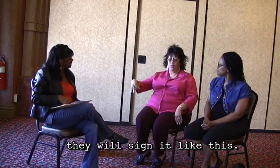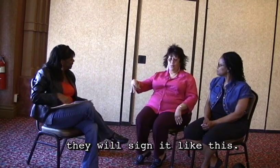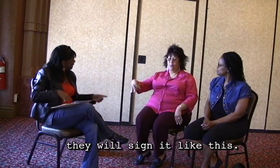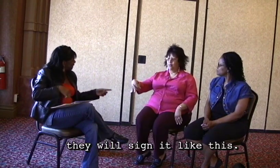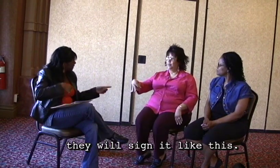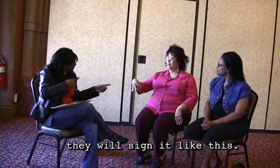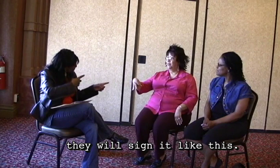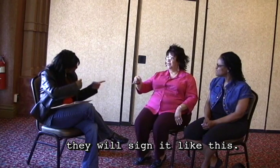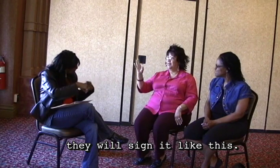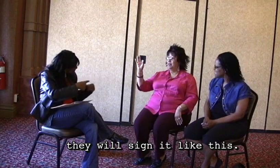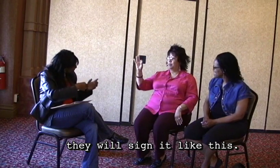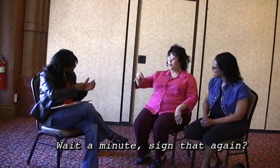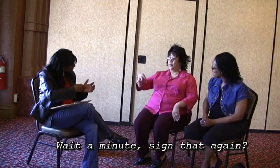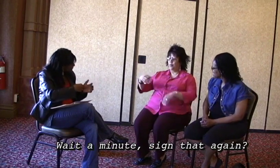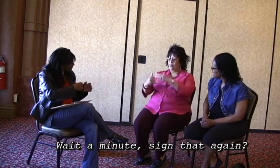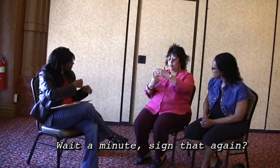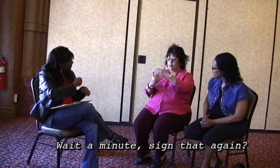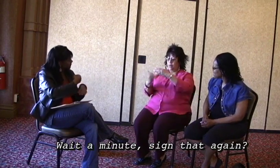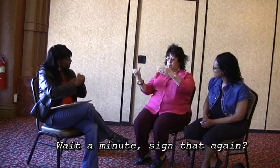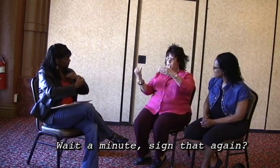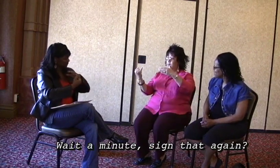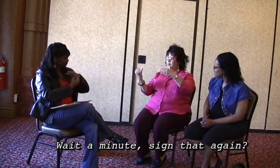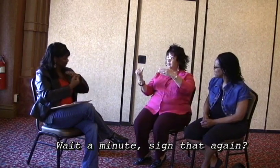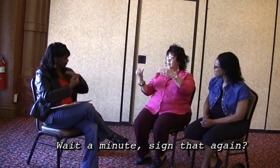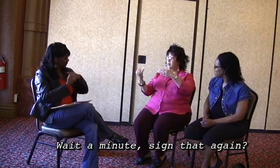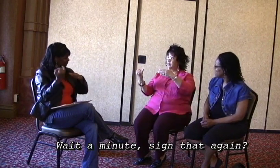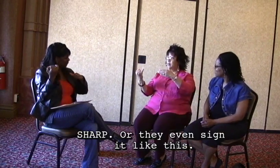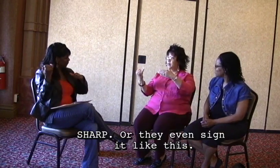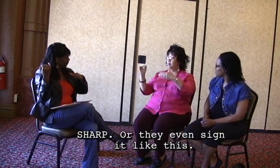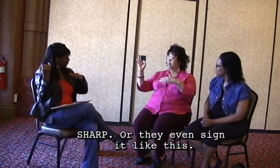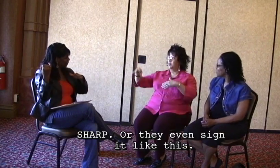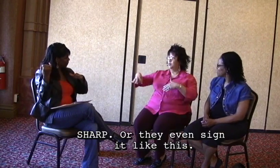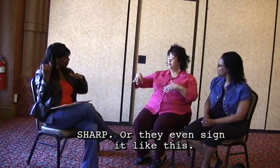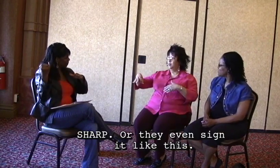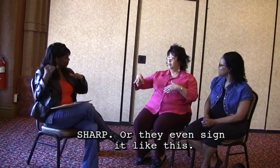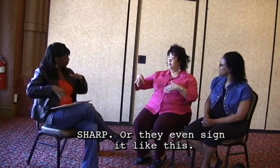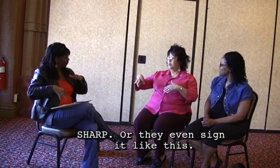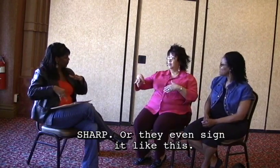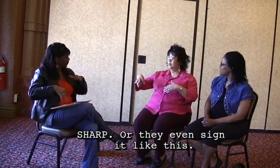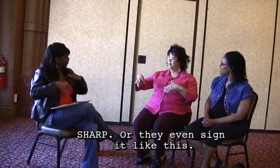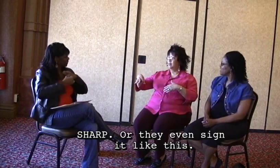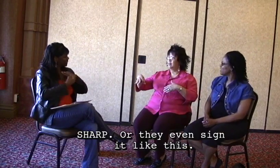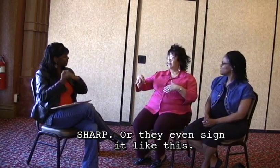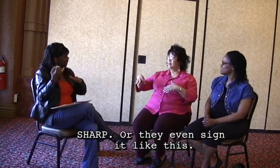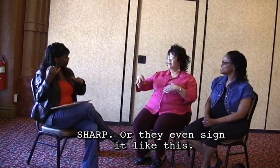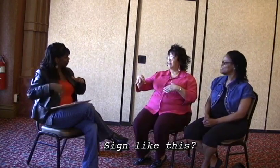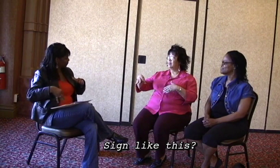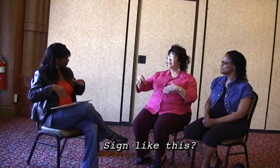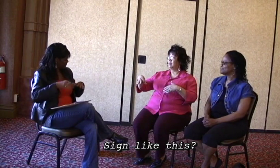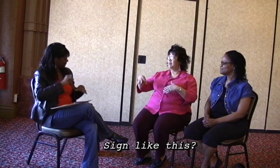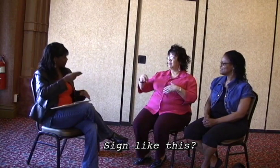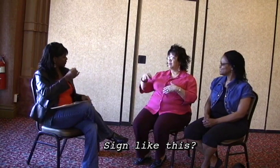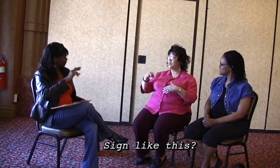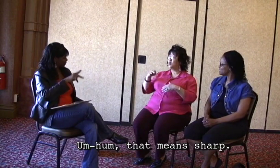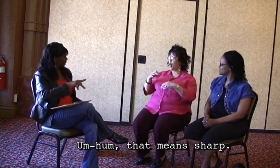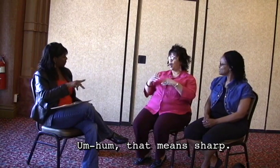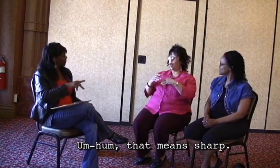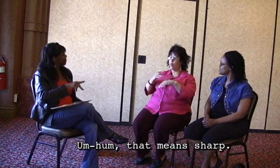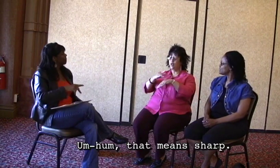sharp, they'll sign it like this. Wait a minute, sign that again? Sharp, or they even sign it like this. Mm-hmm. Oh, that means sharp.